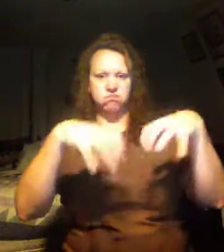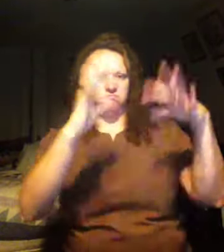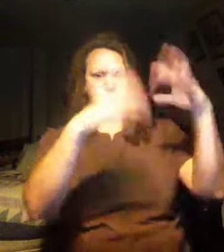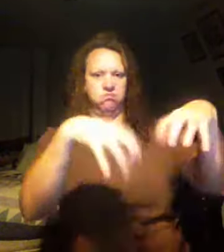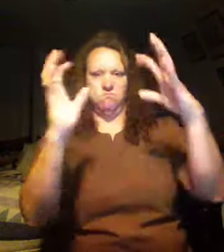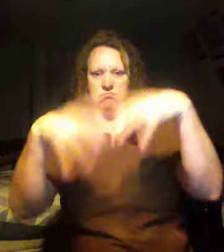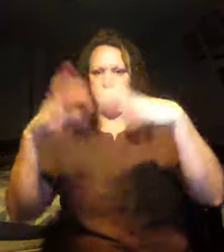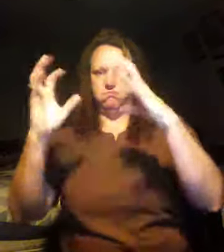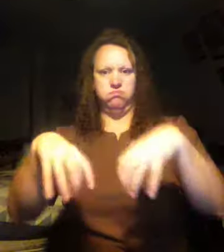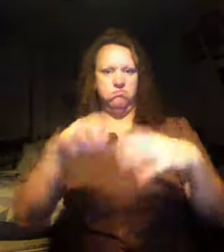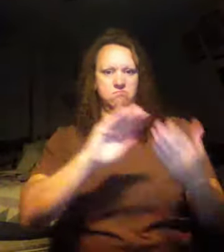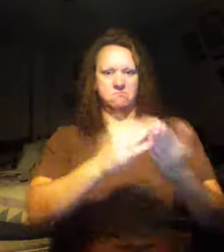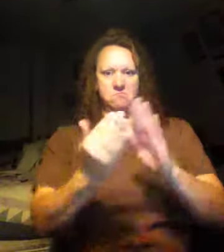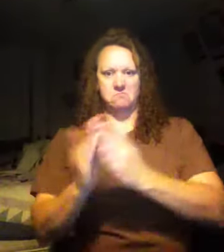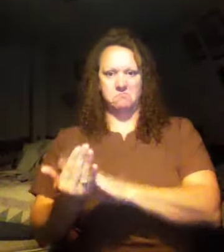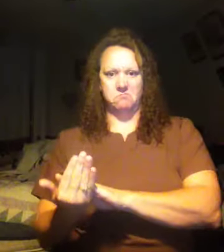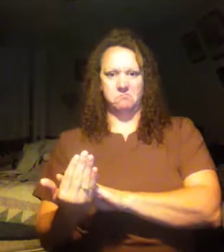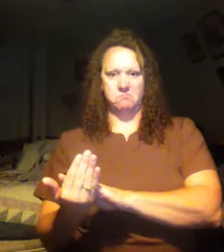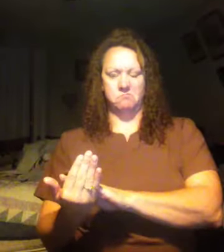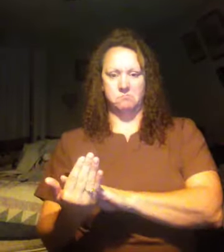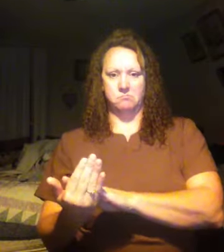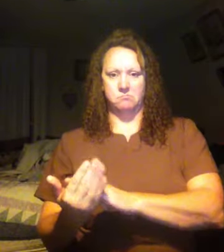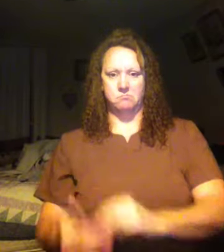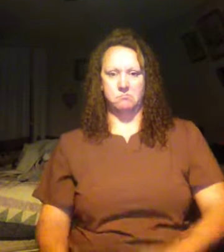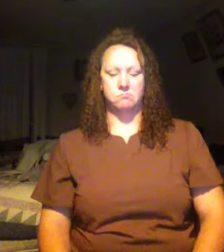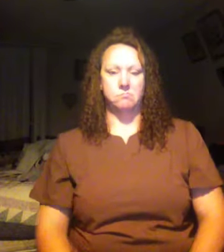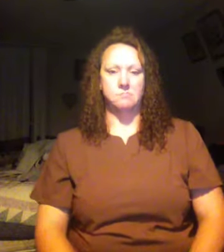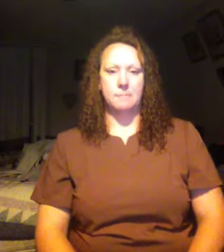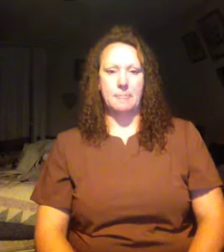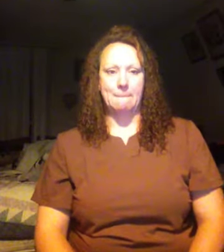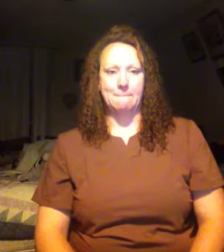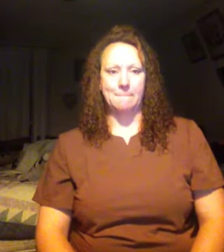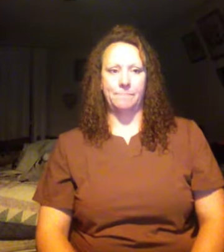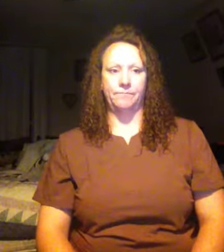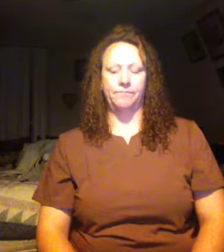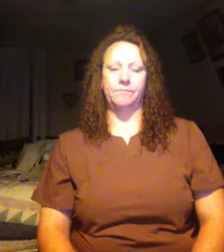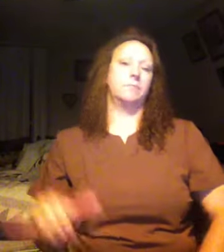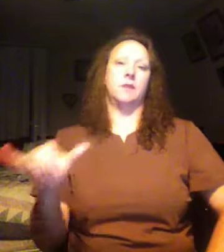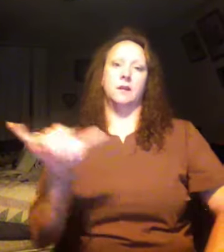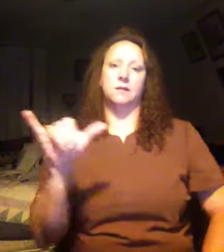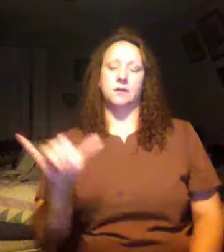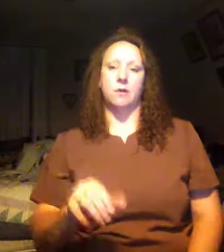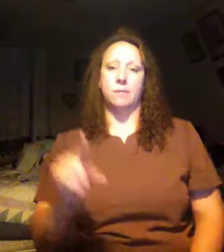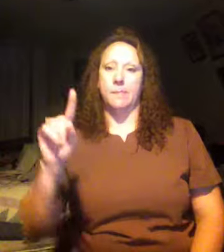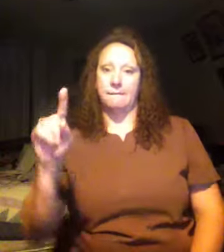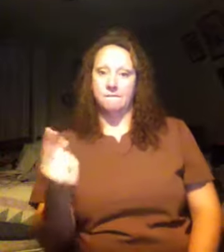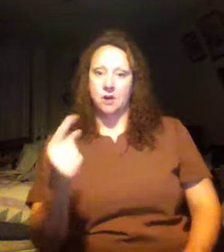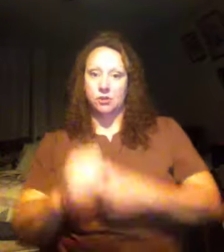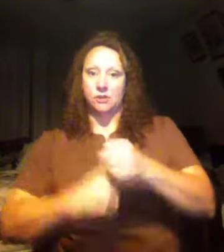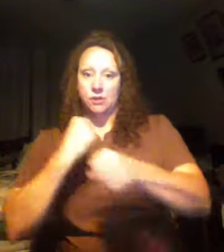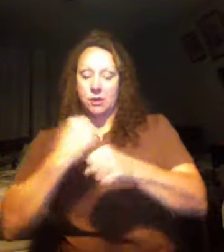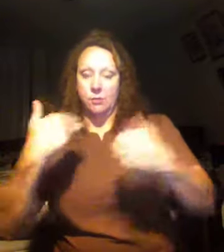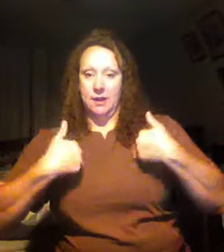So the first year, here we have our colonies getting an army together, and they've won some